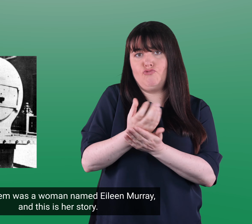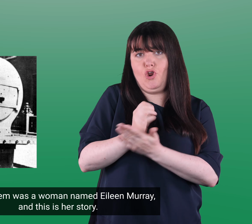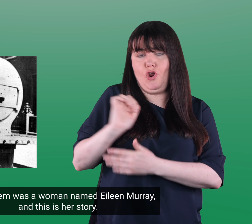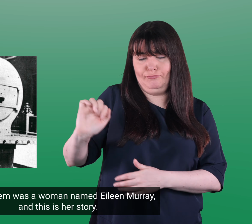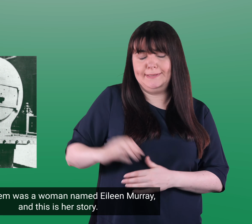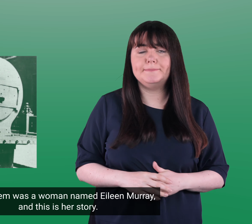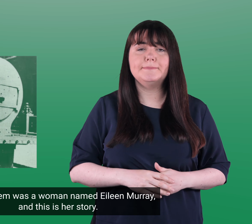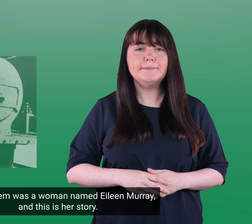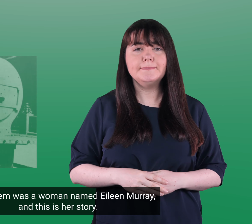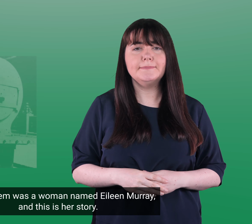story.